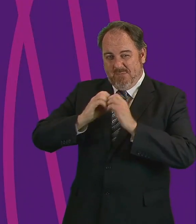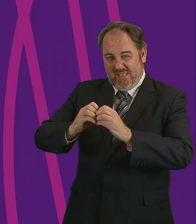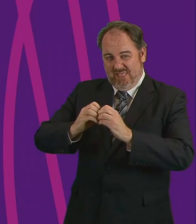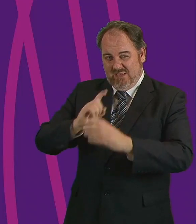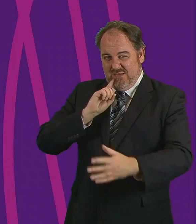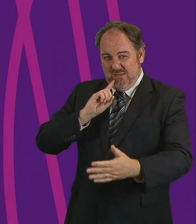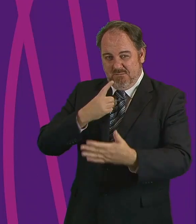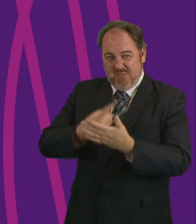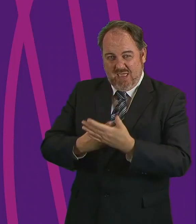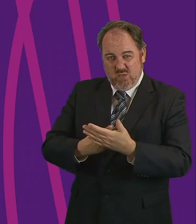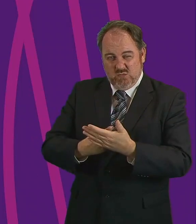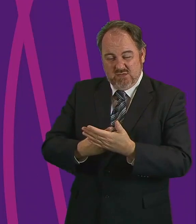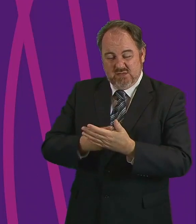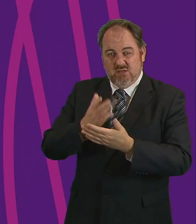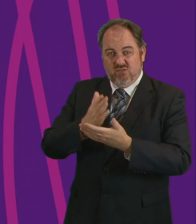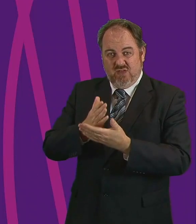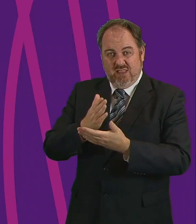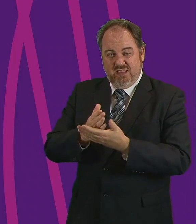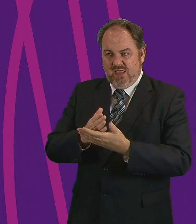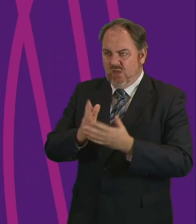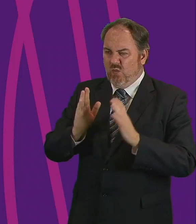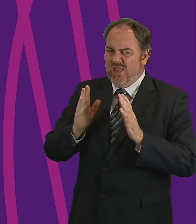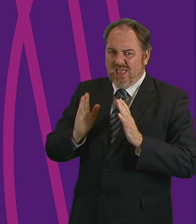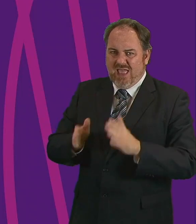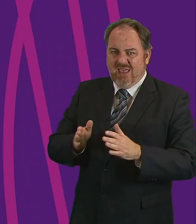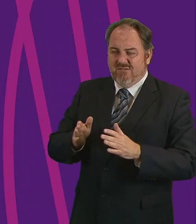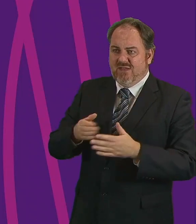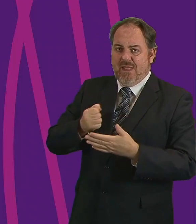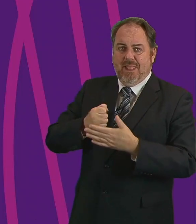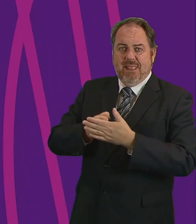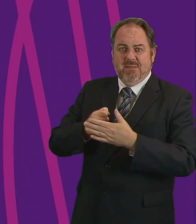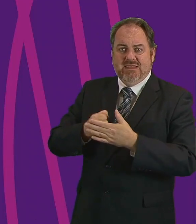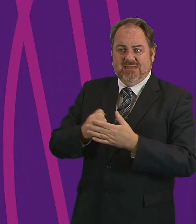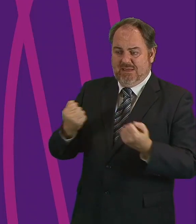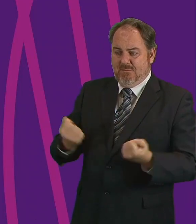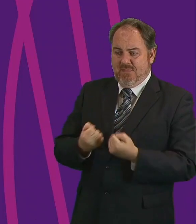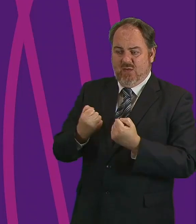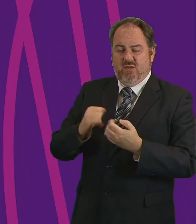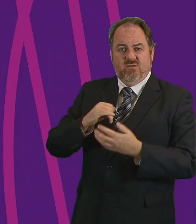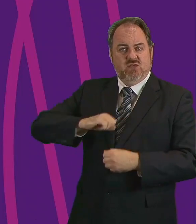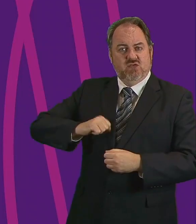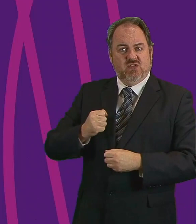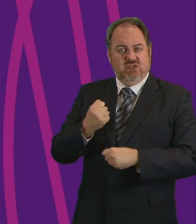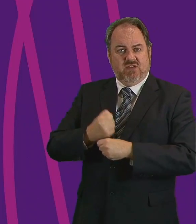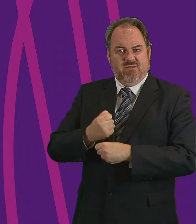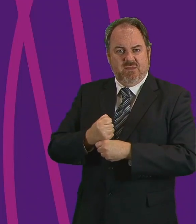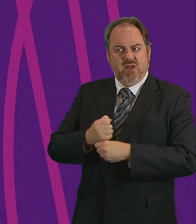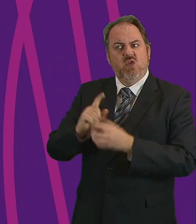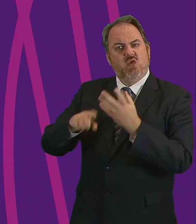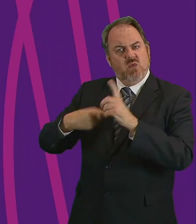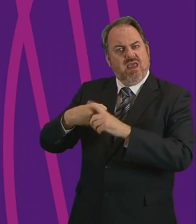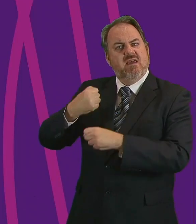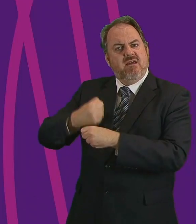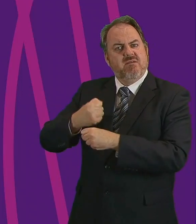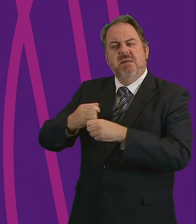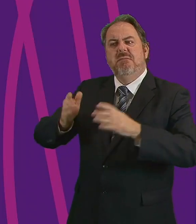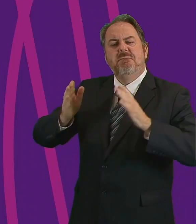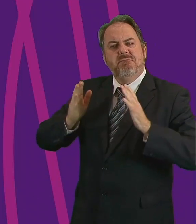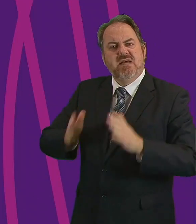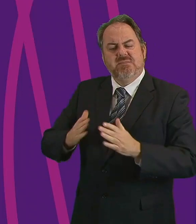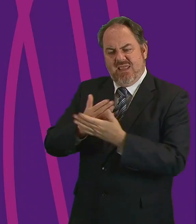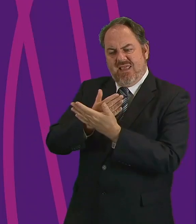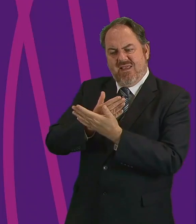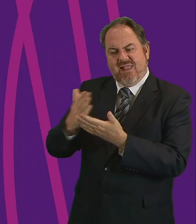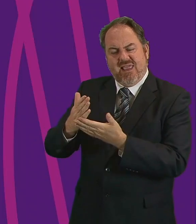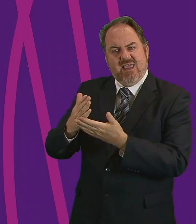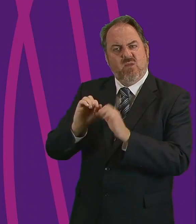Government operates within a tight fiscal framework with limited fiscal powers. The UK Government must provide certainty when announcing funding for